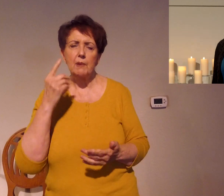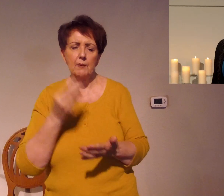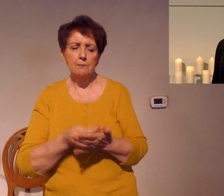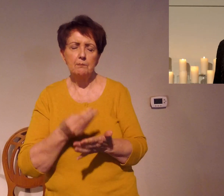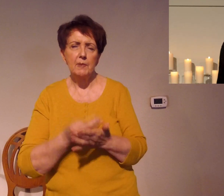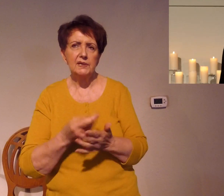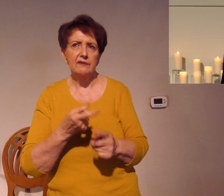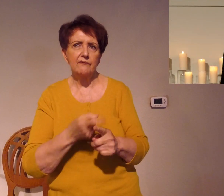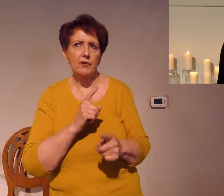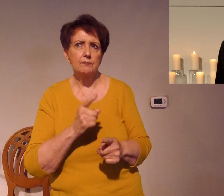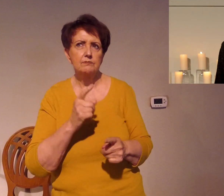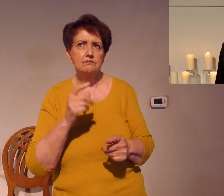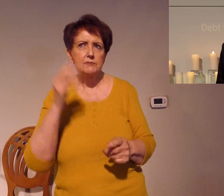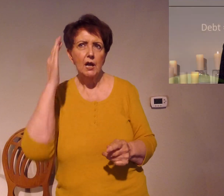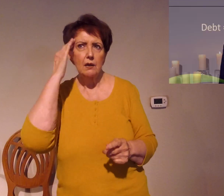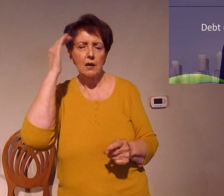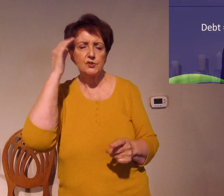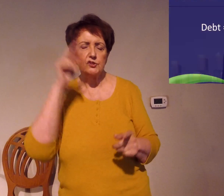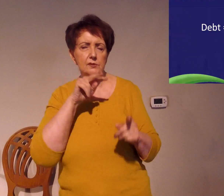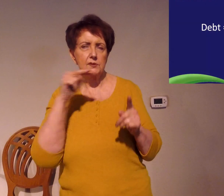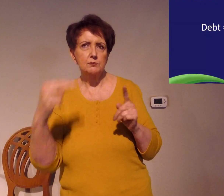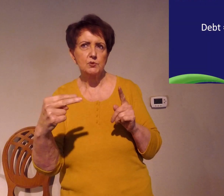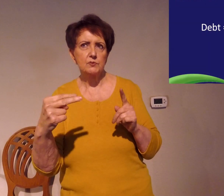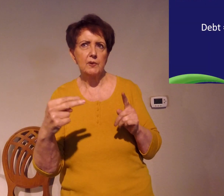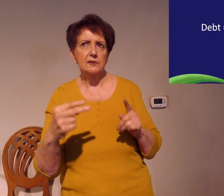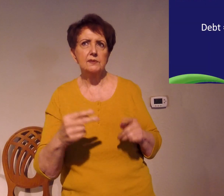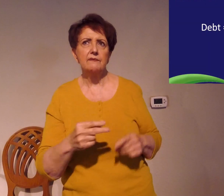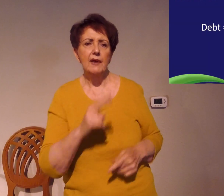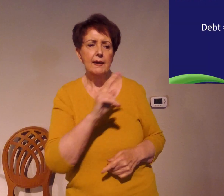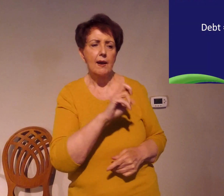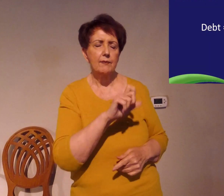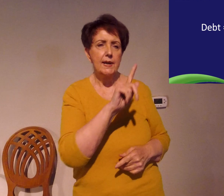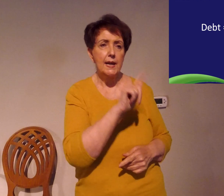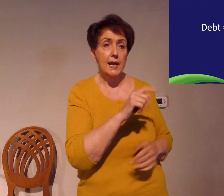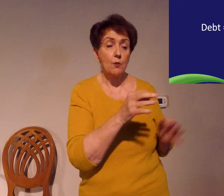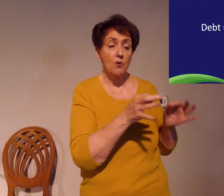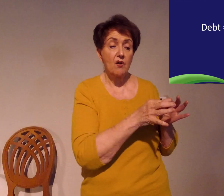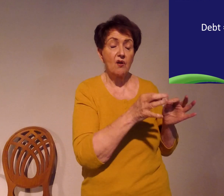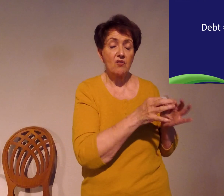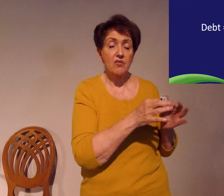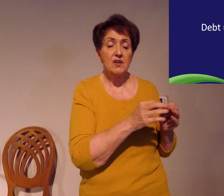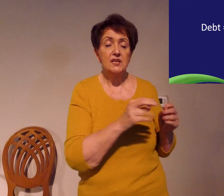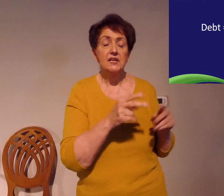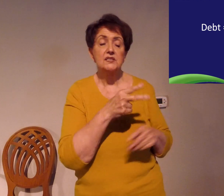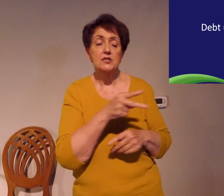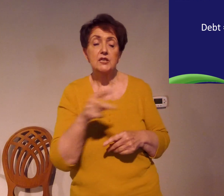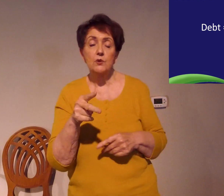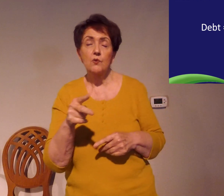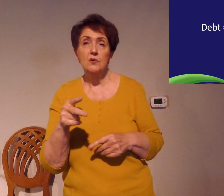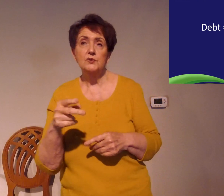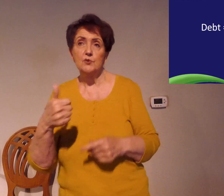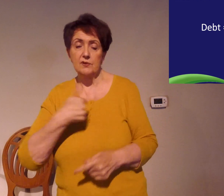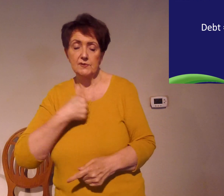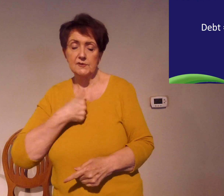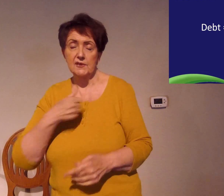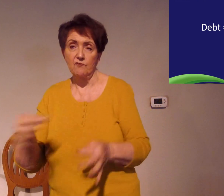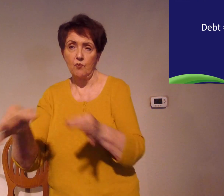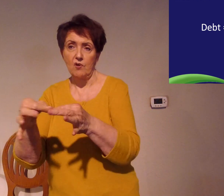The first one is our net worth tends to be equal to our self-worth.